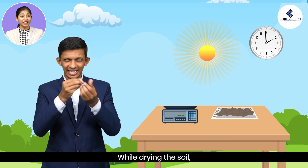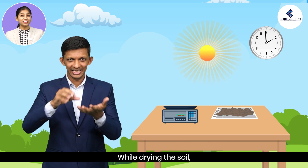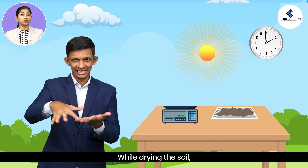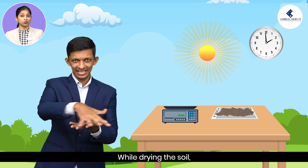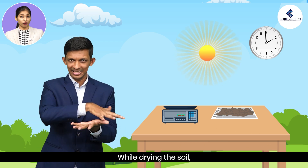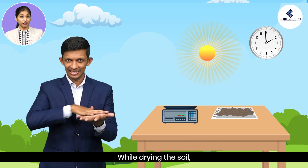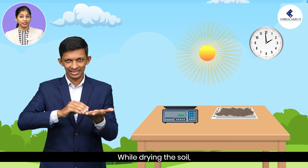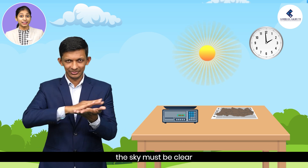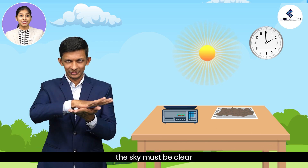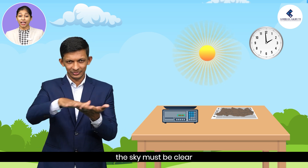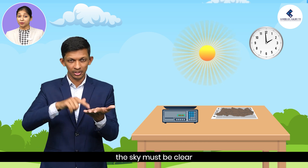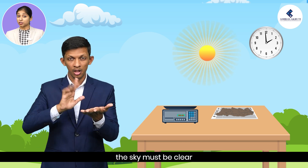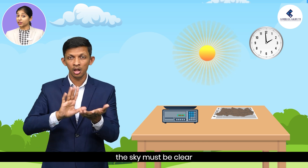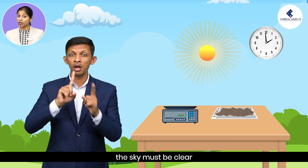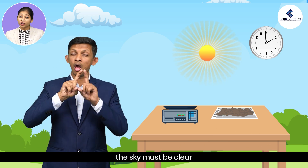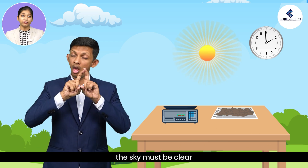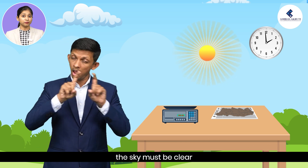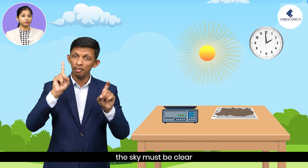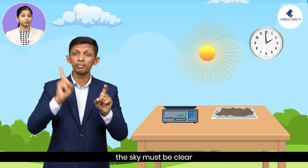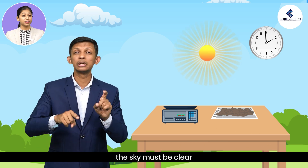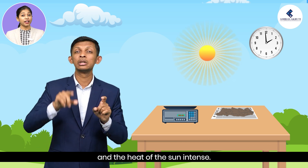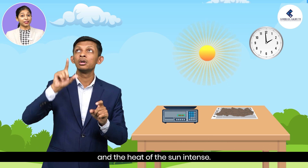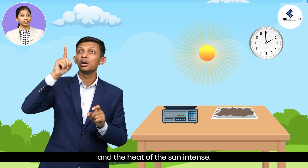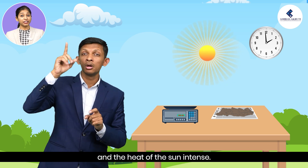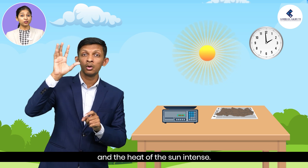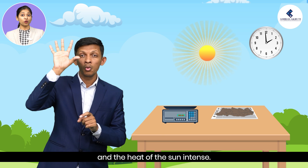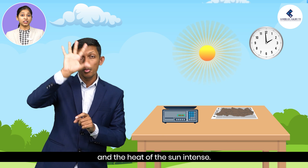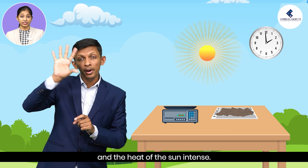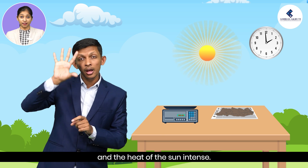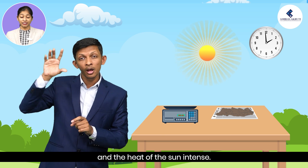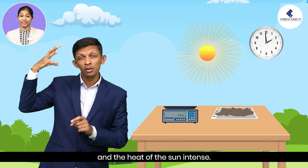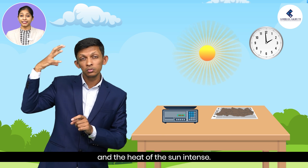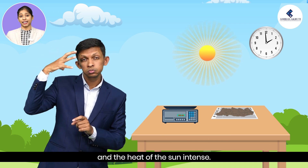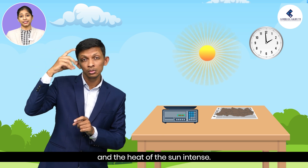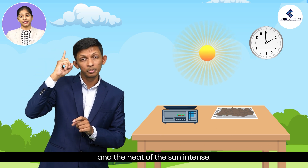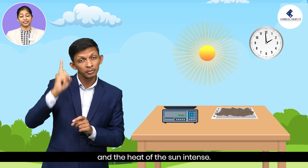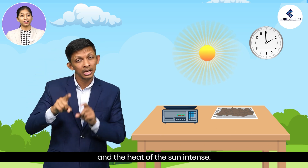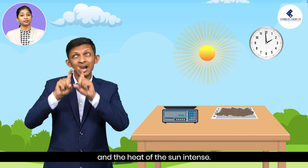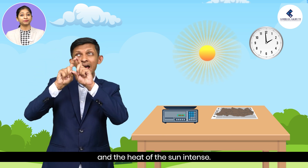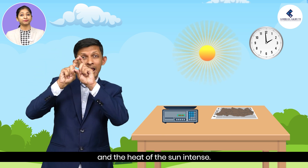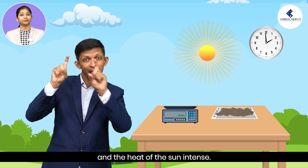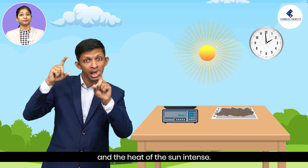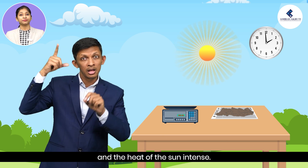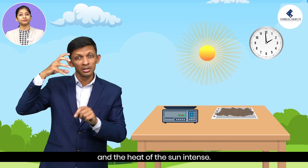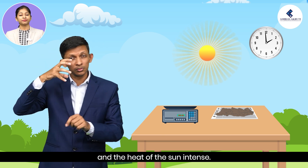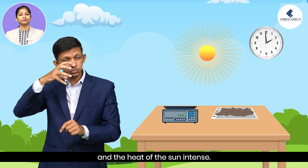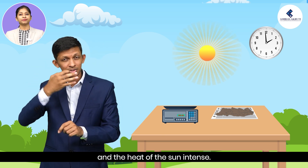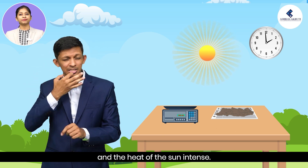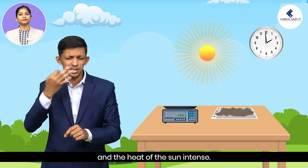While drying the soil, the sky must be clear and the heat of the sun intense.